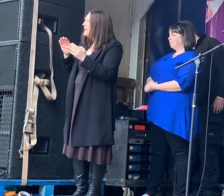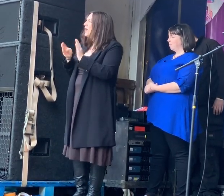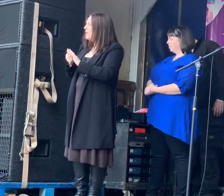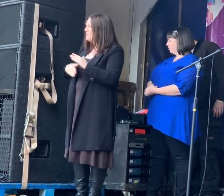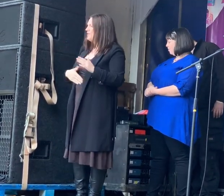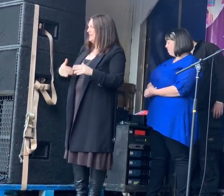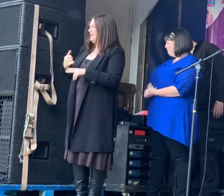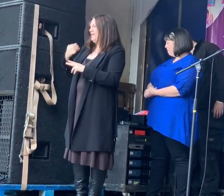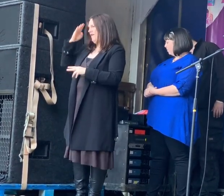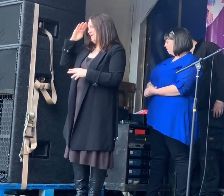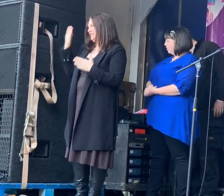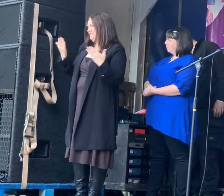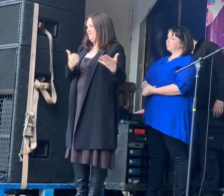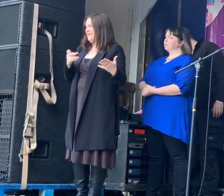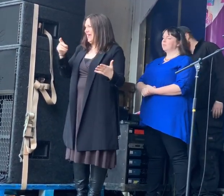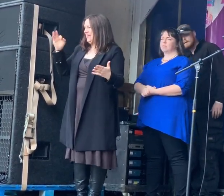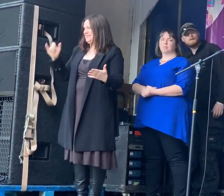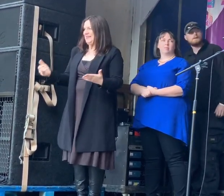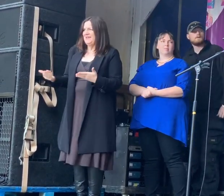Andy.